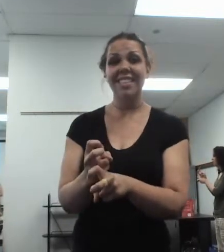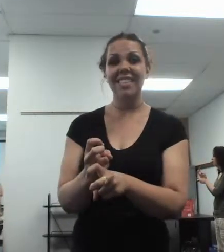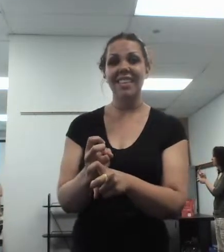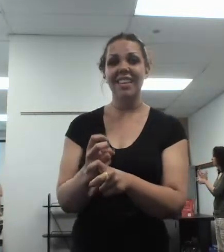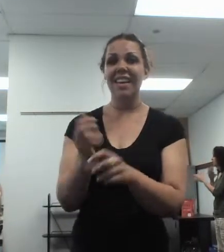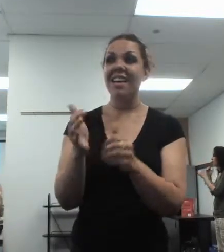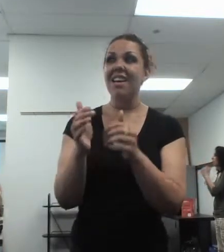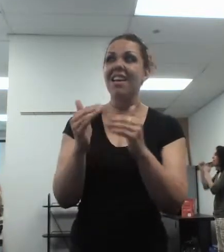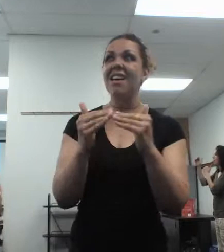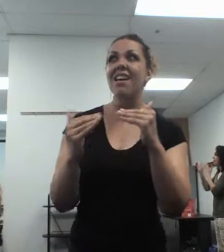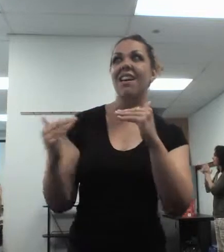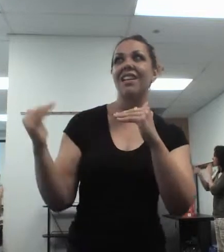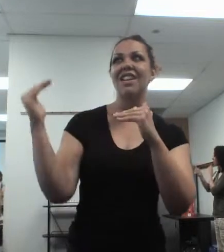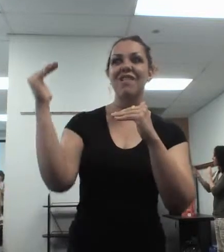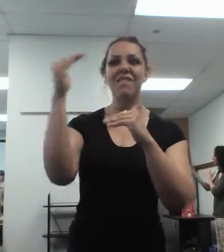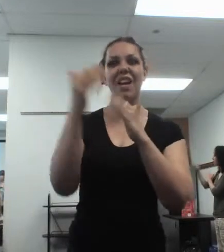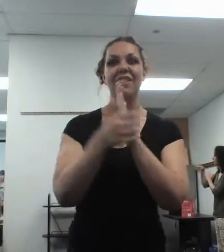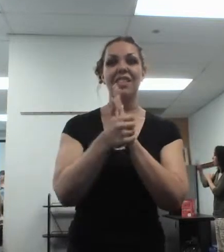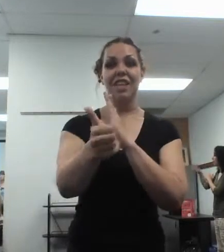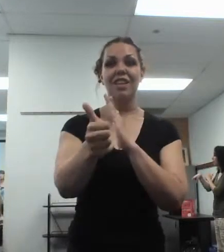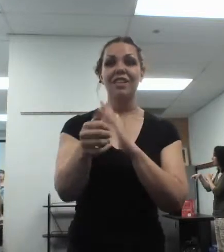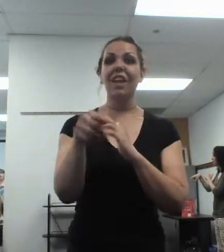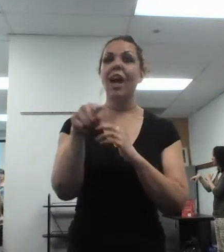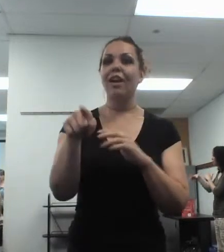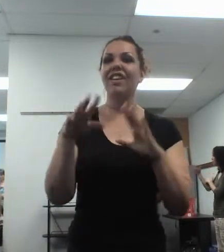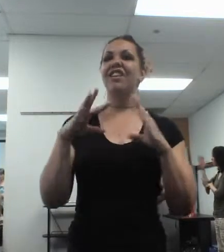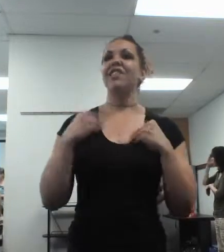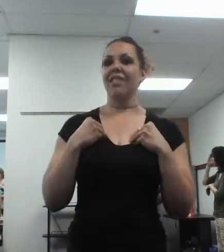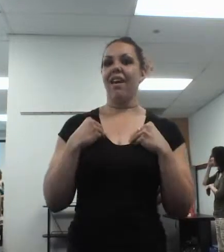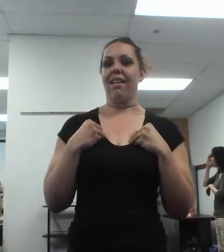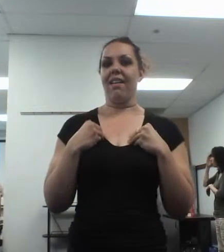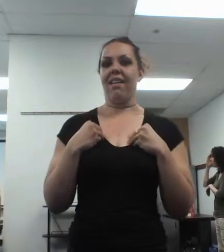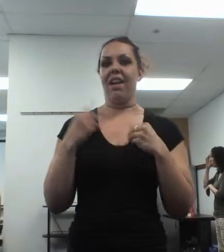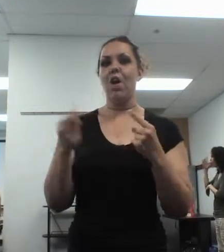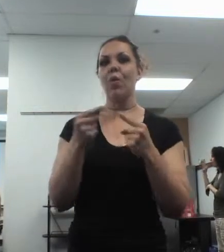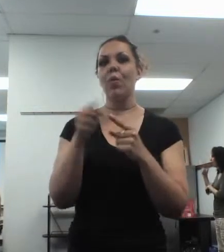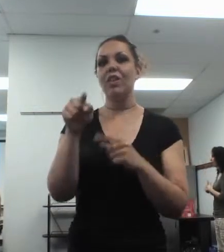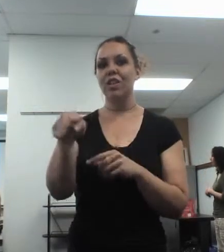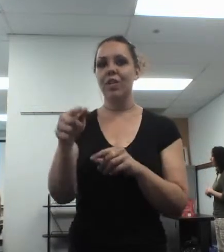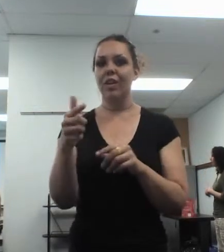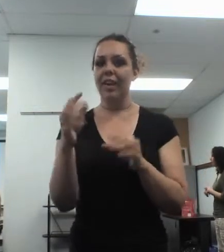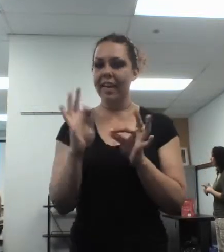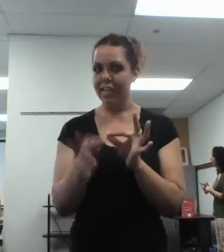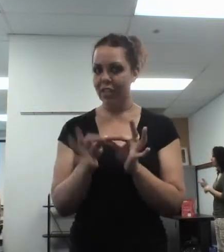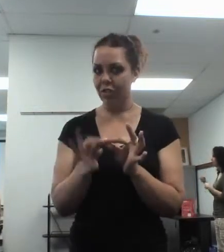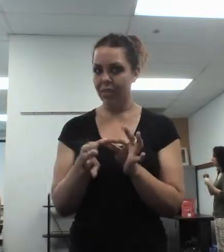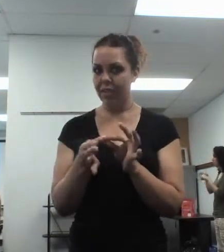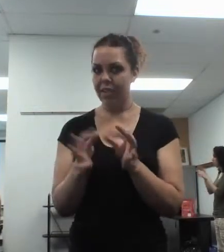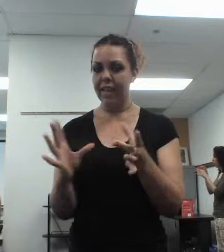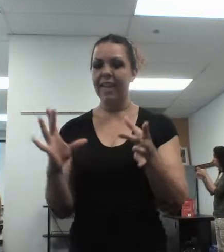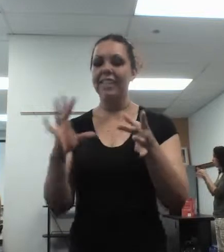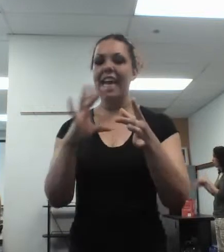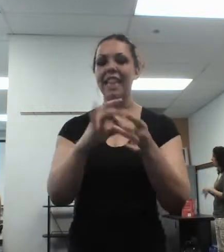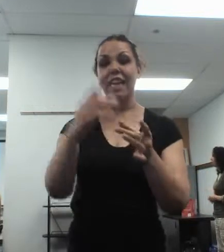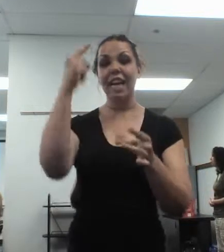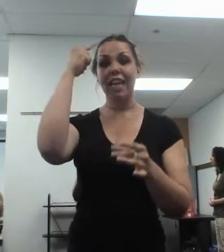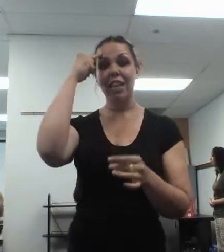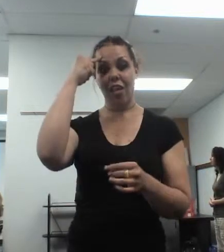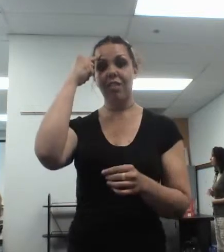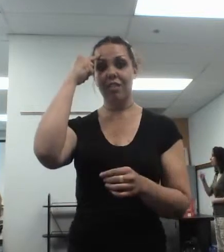skills that you'll acquire when you're interpreting. And it's linking thoughts together. In consecutive,